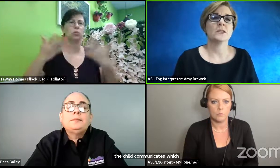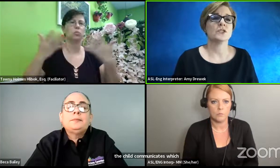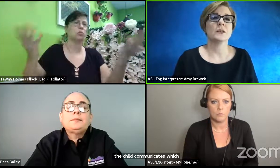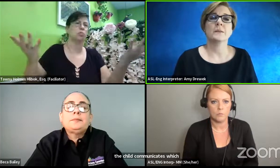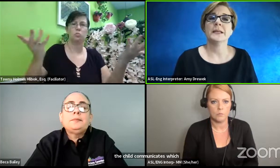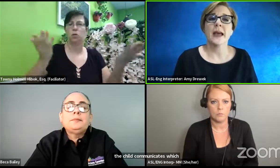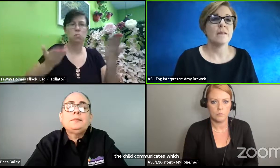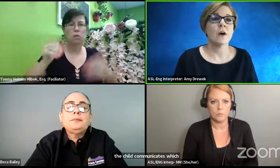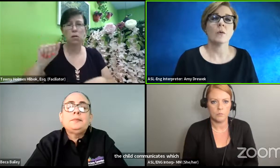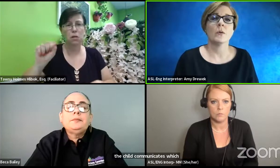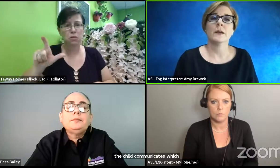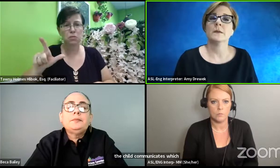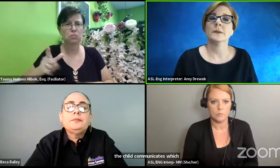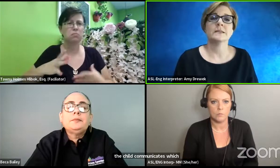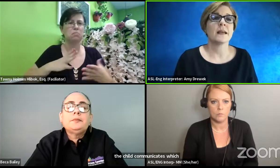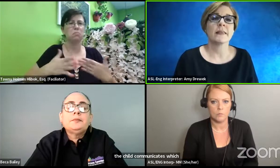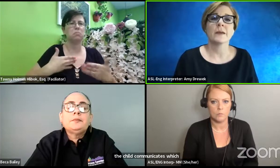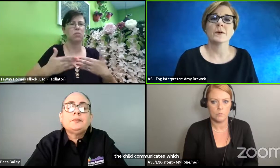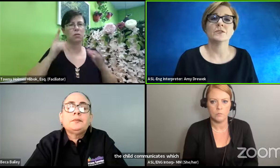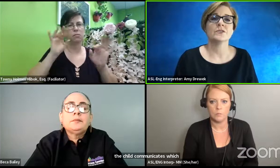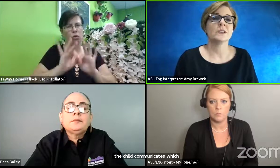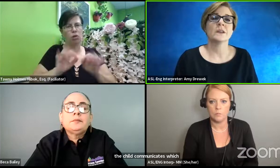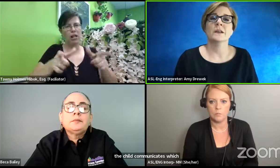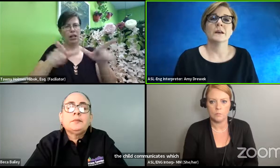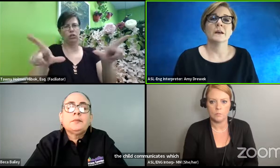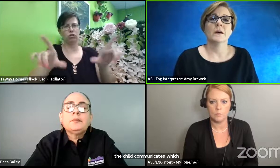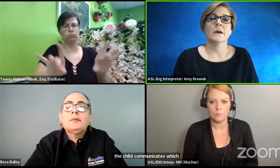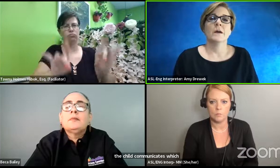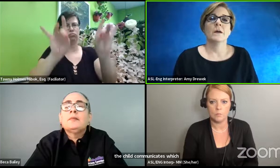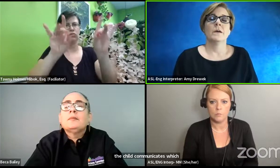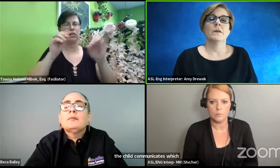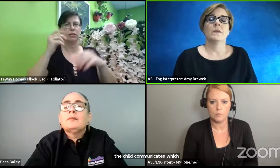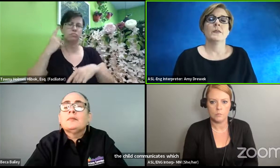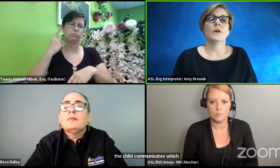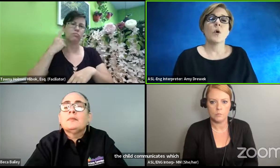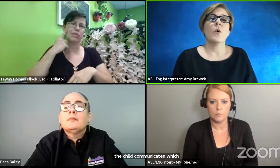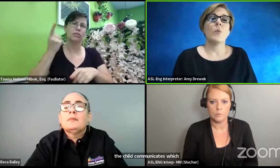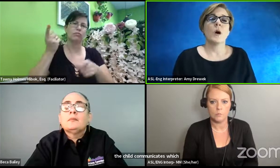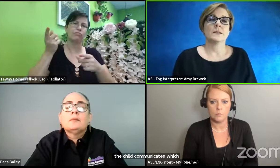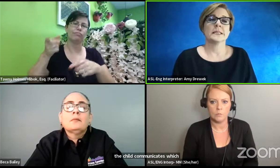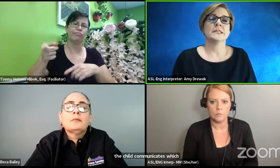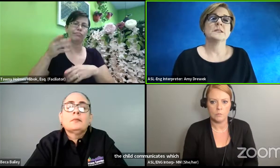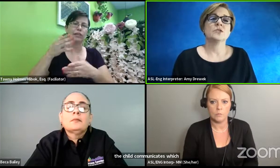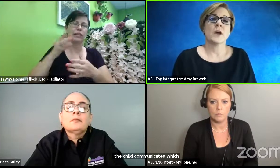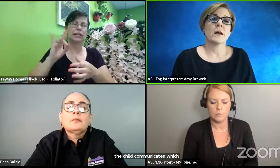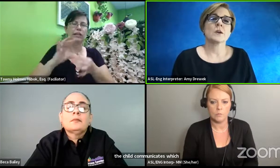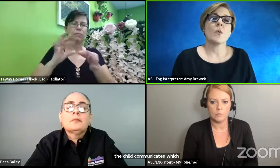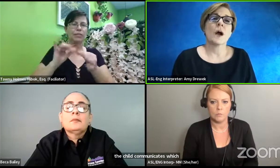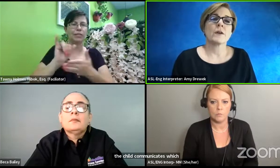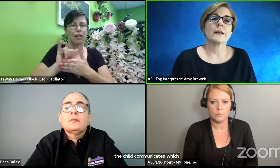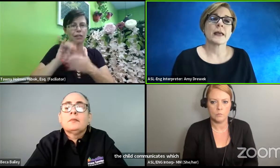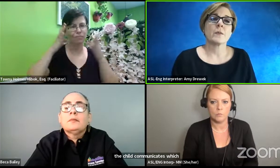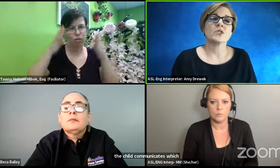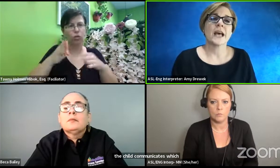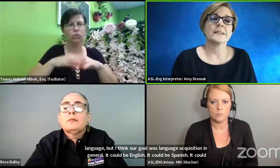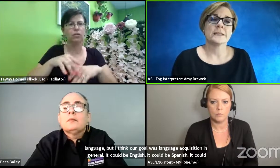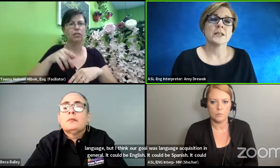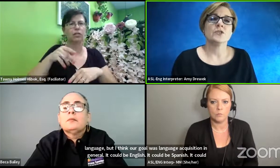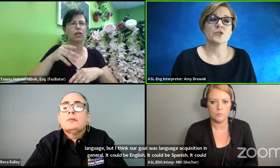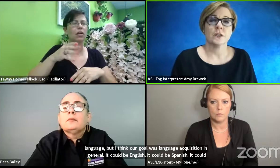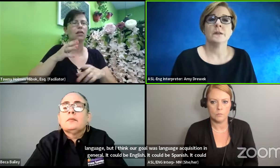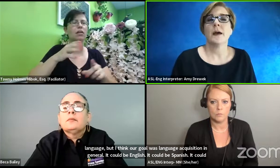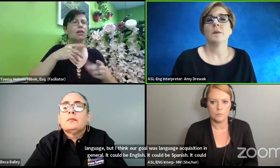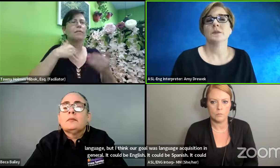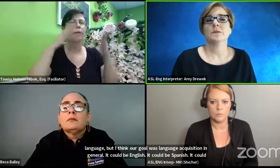it could be Spanish, it could be Navajo, it could be sign language. The goal was, is the child acquiring language